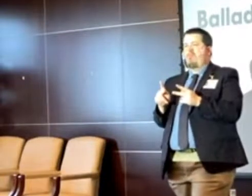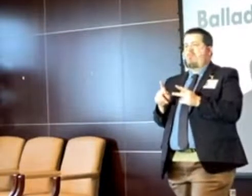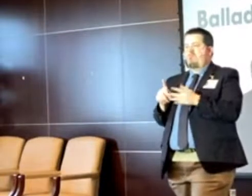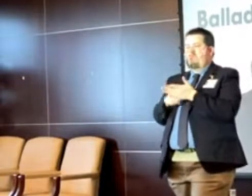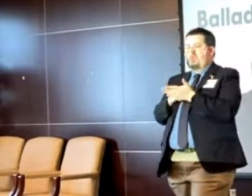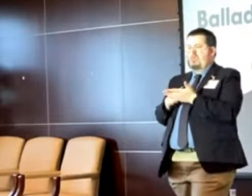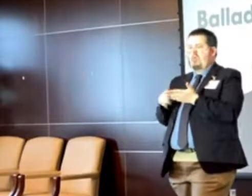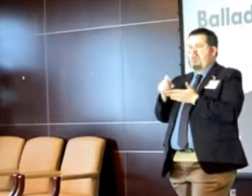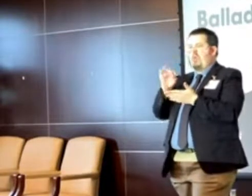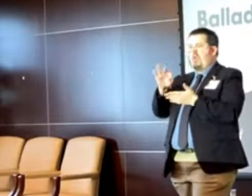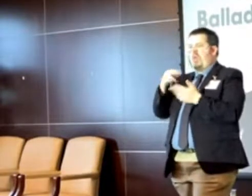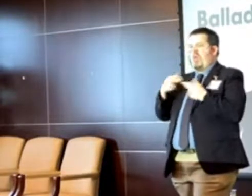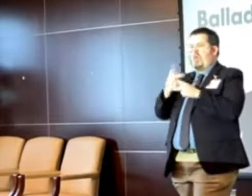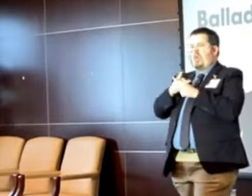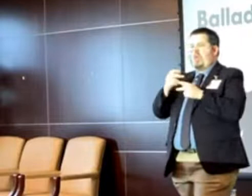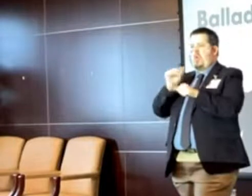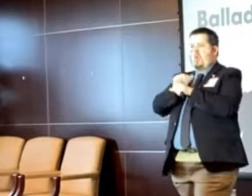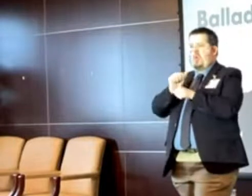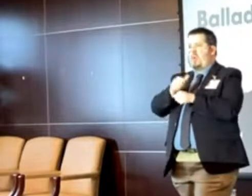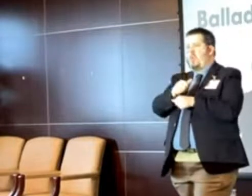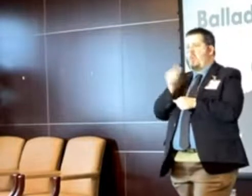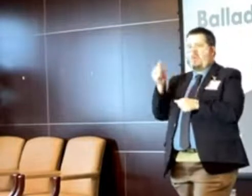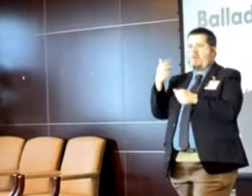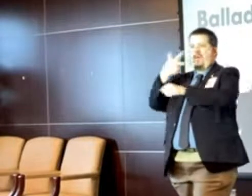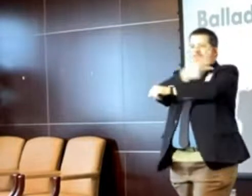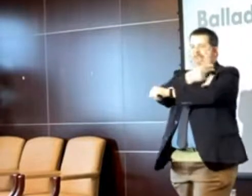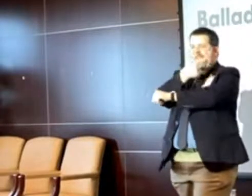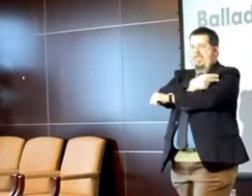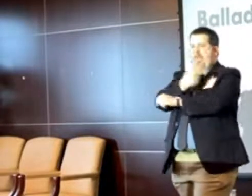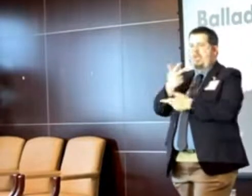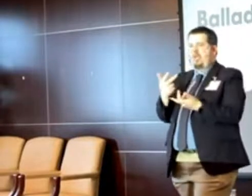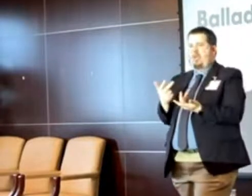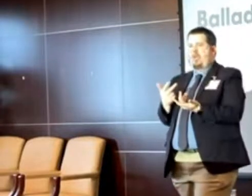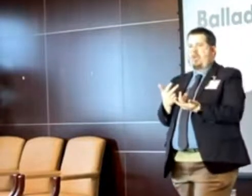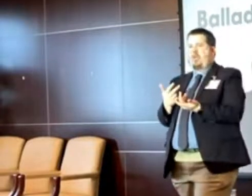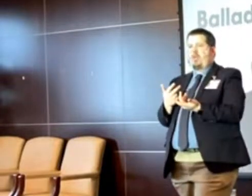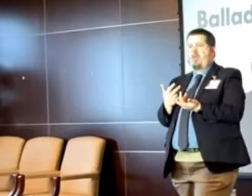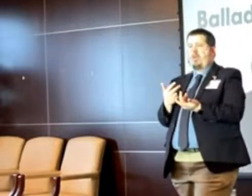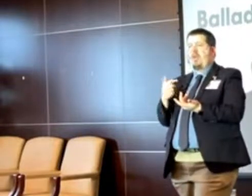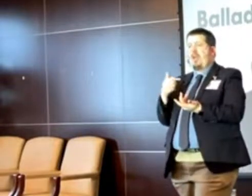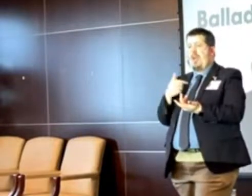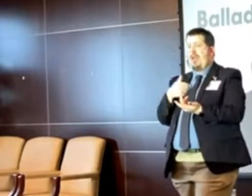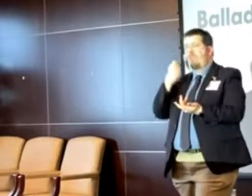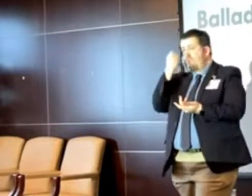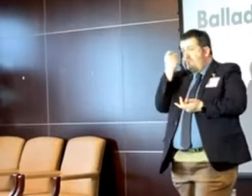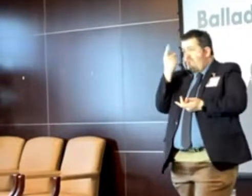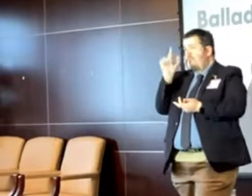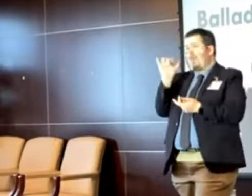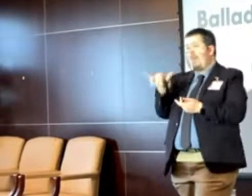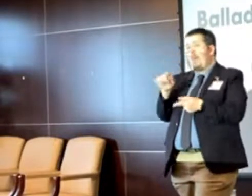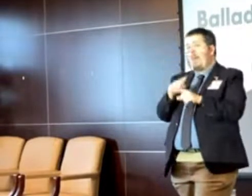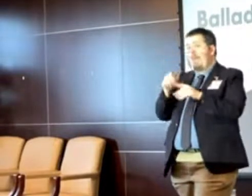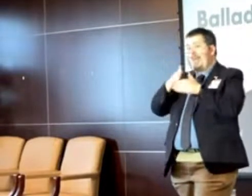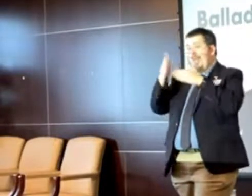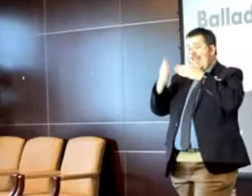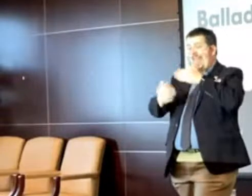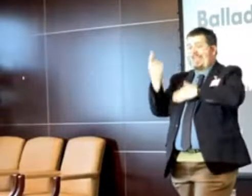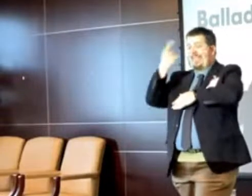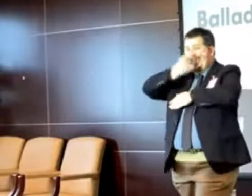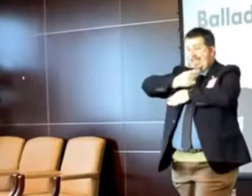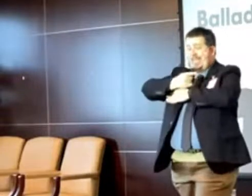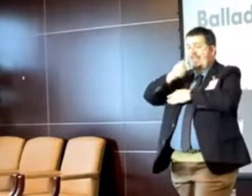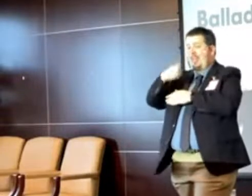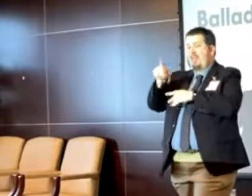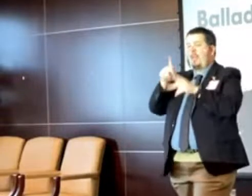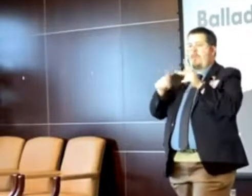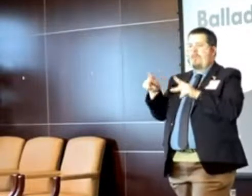critical of healthcare employees who won't get vaccinated. And look, I understand that, but at the end of the day, these